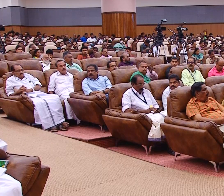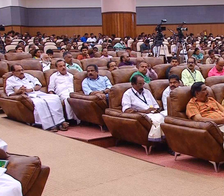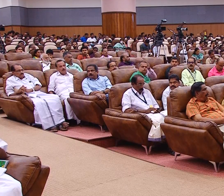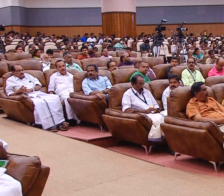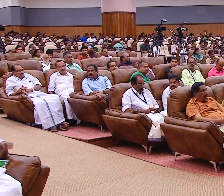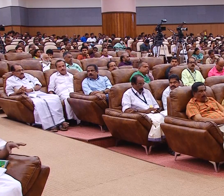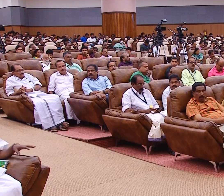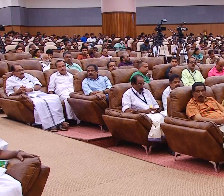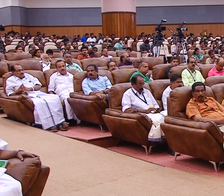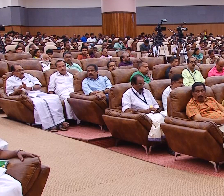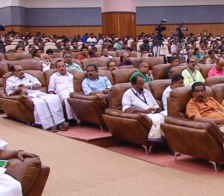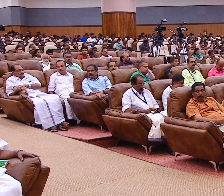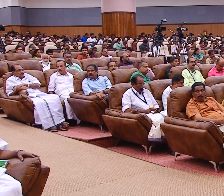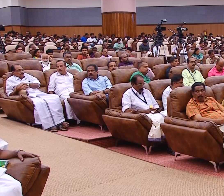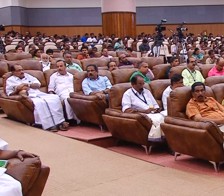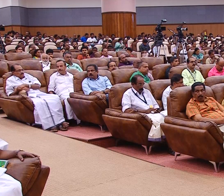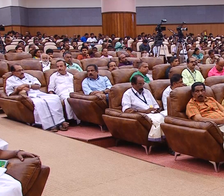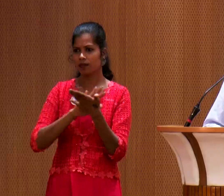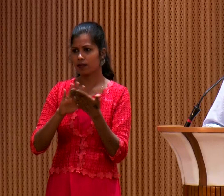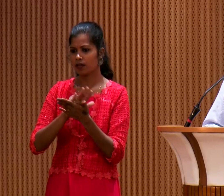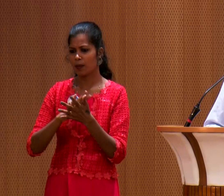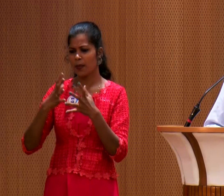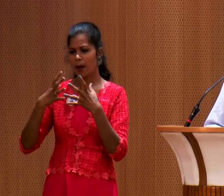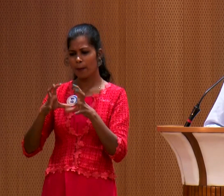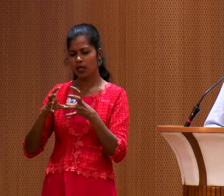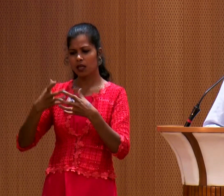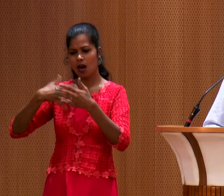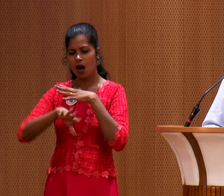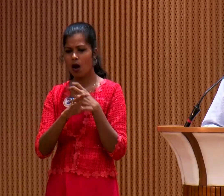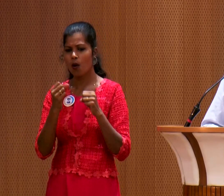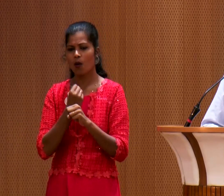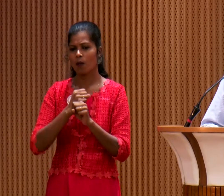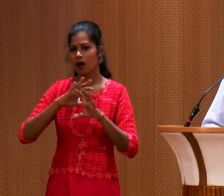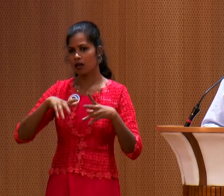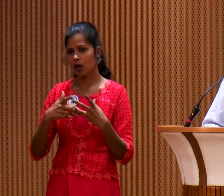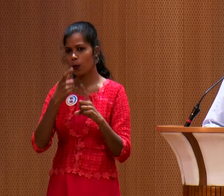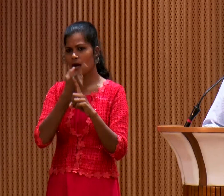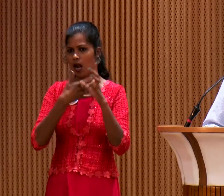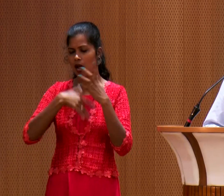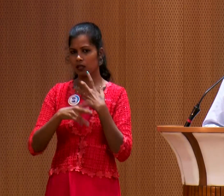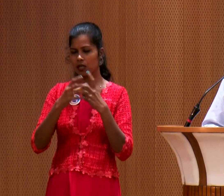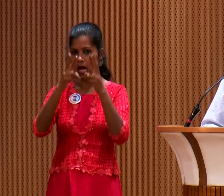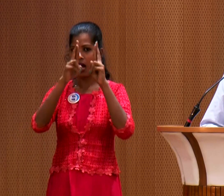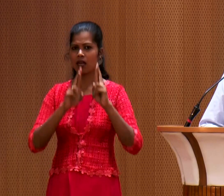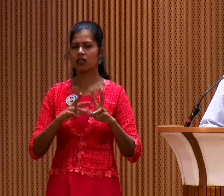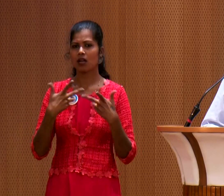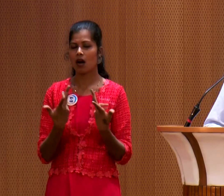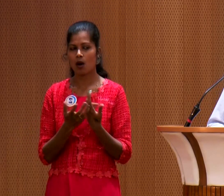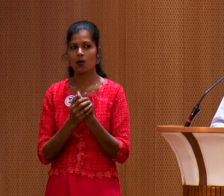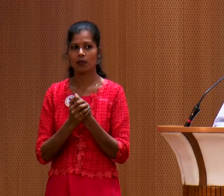labor, there was opposition to these machines being set up in the state of Kerala. What resulted was